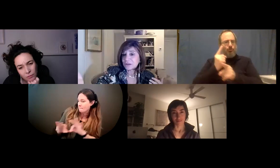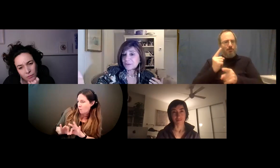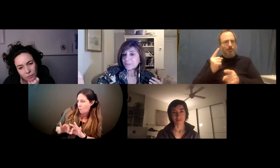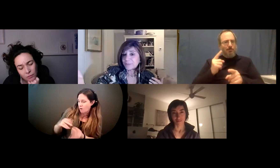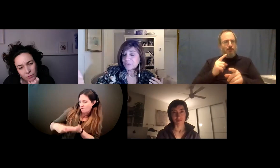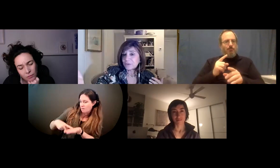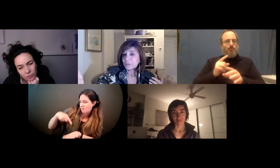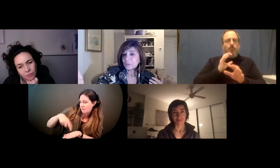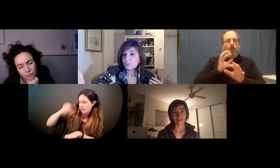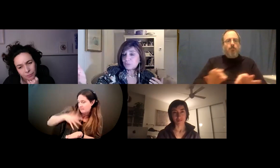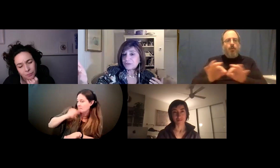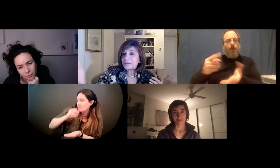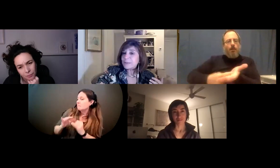the